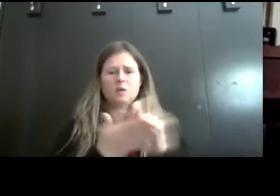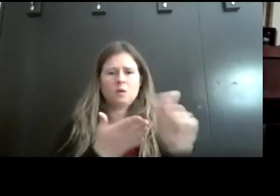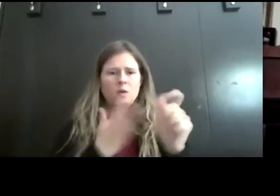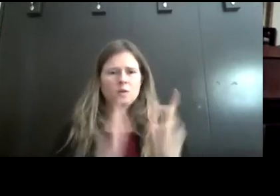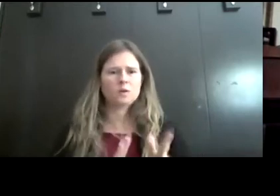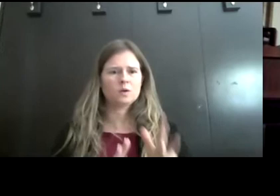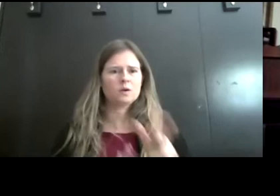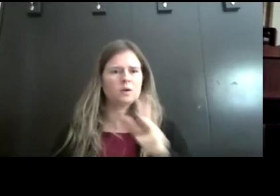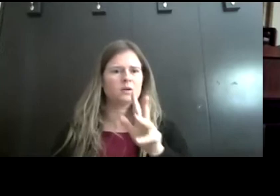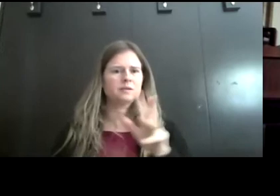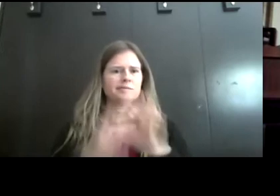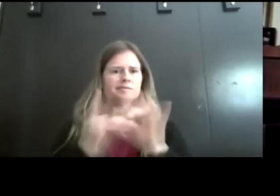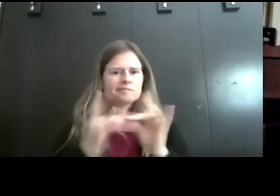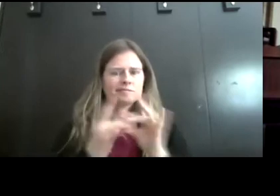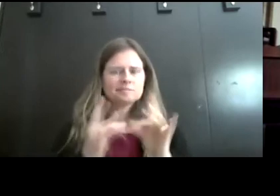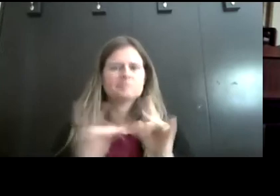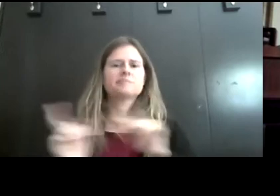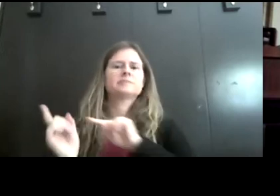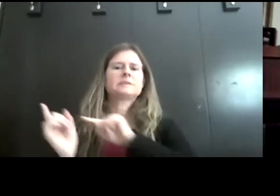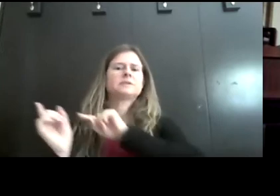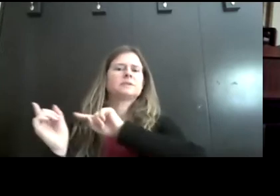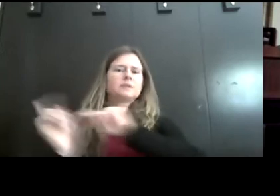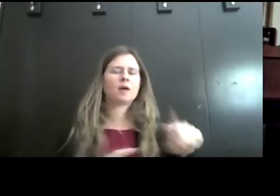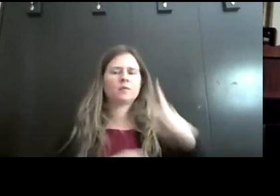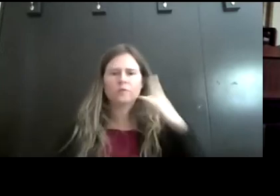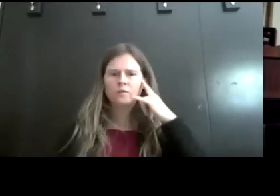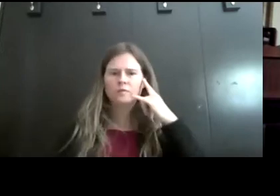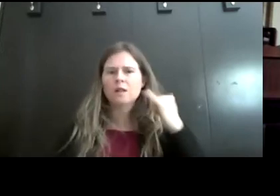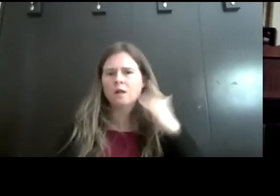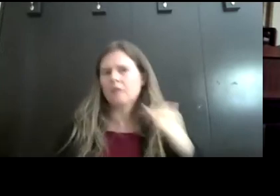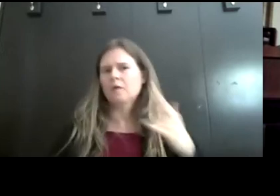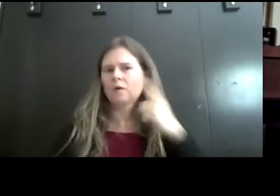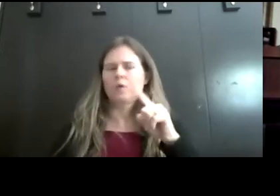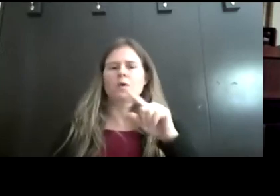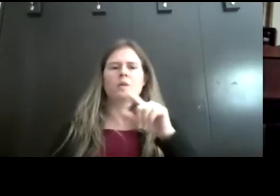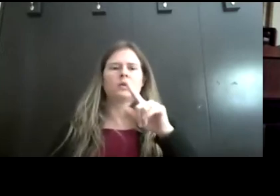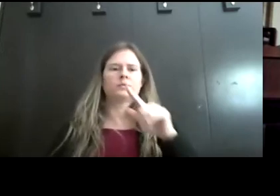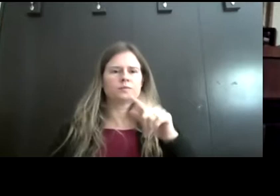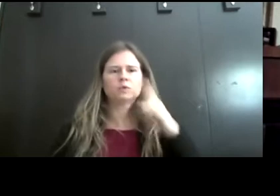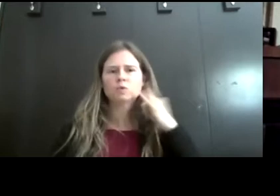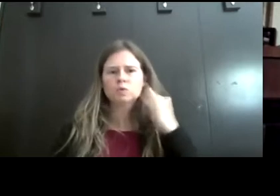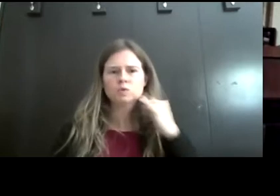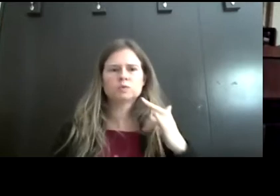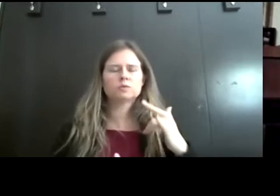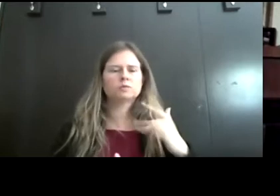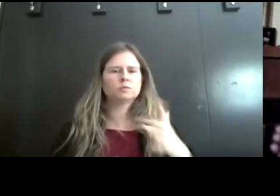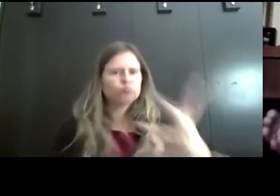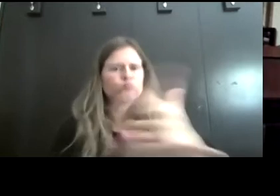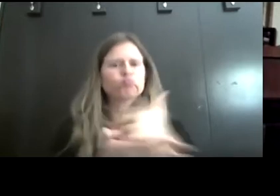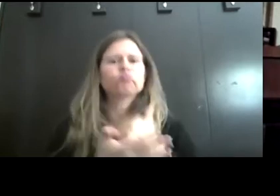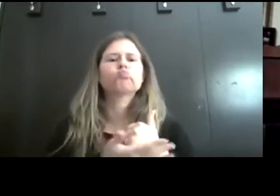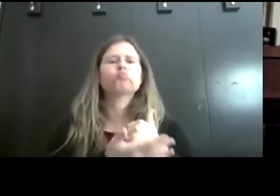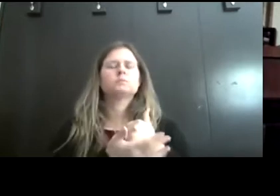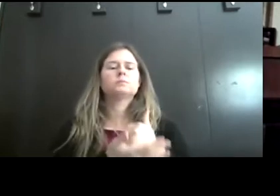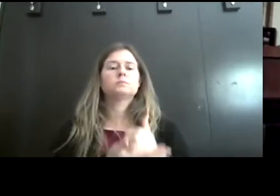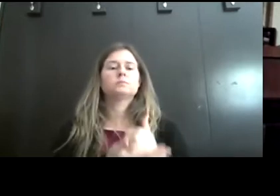settlers that came out for the gold rush, over 100,000 people in 1 year. And they were told when they were leaving the East